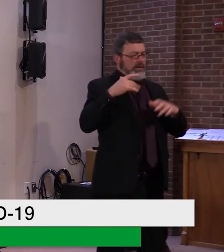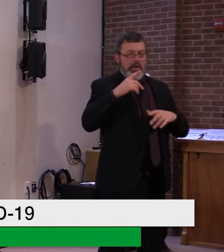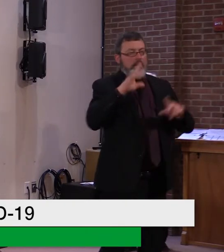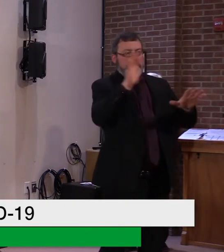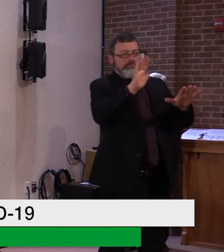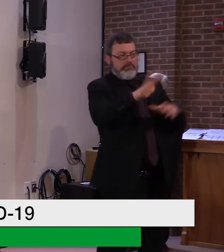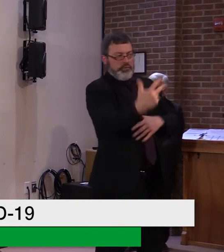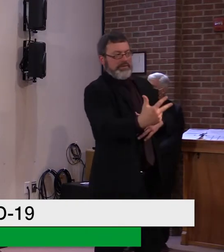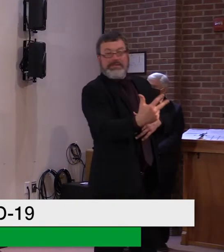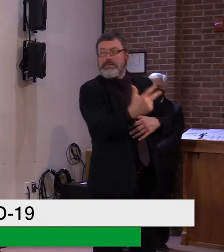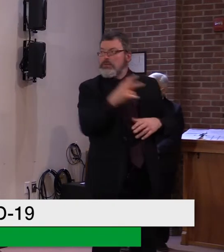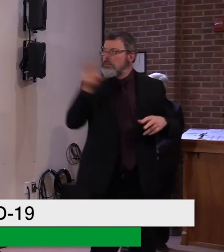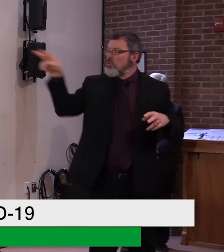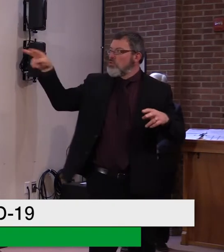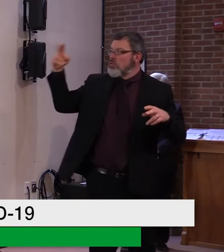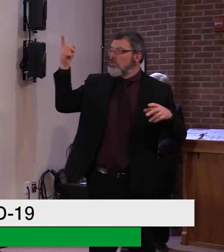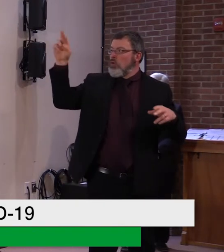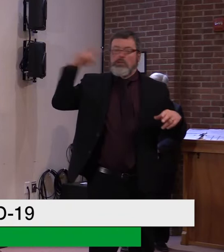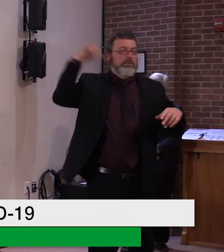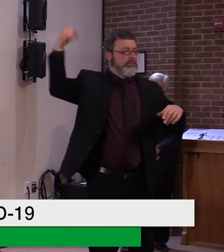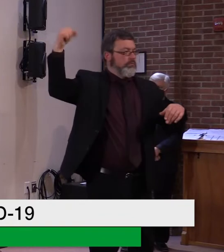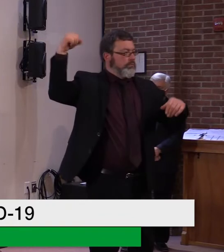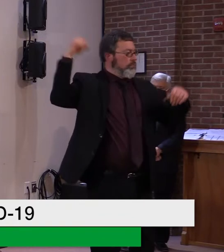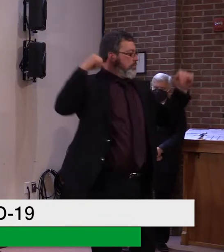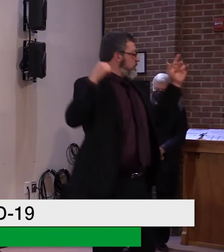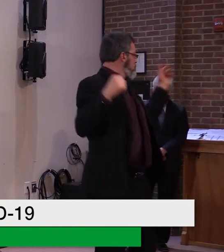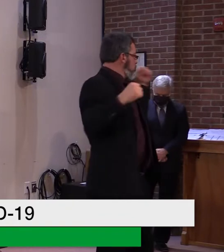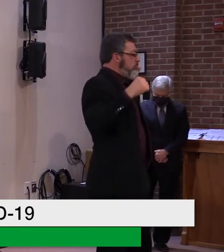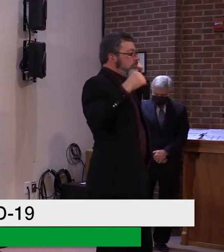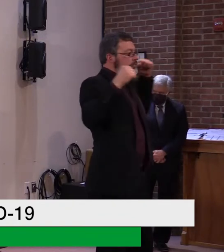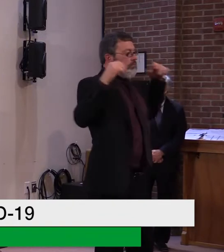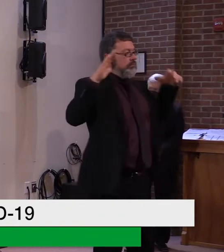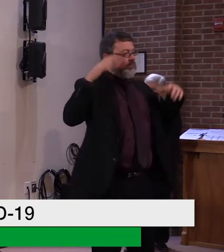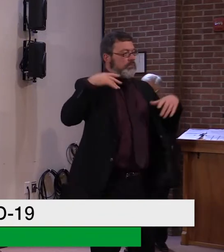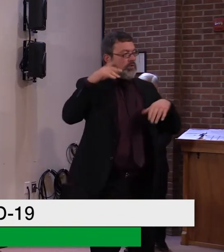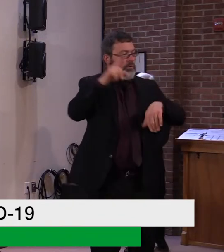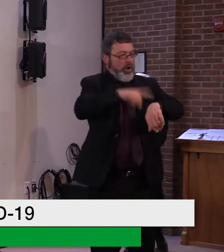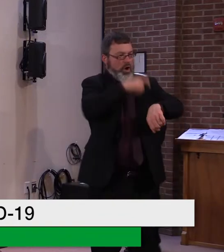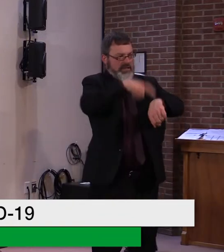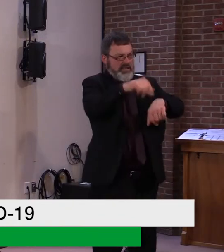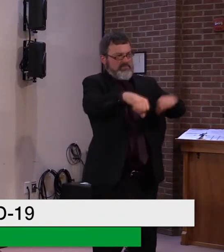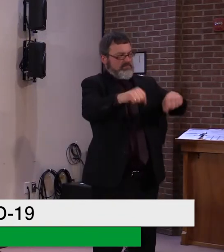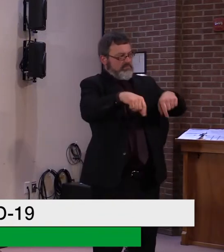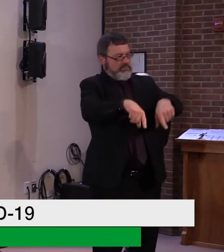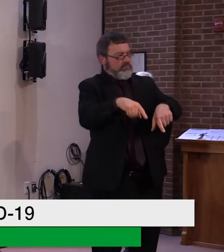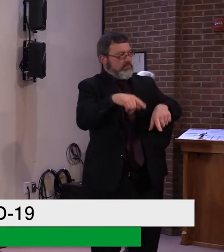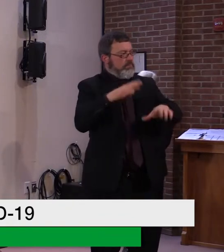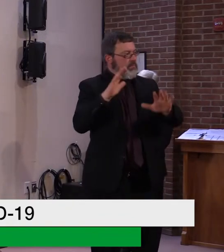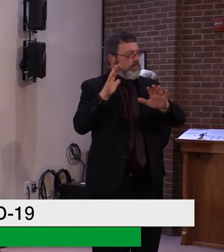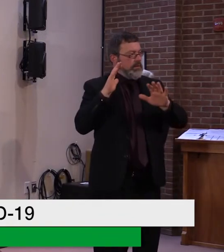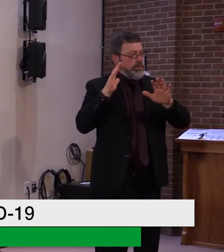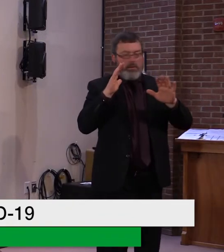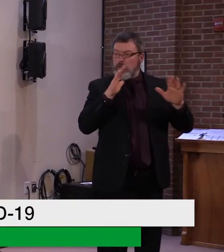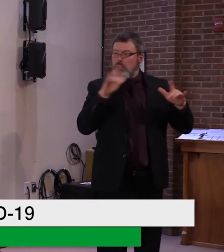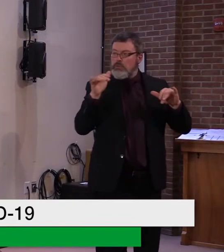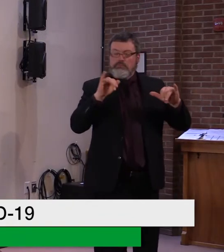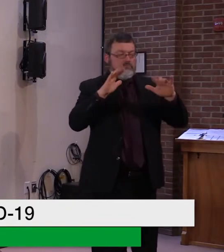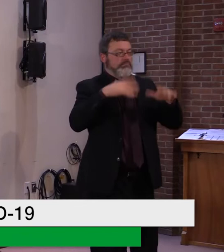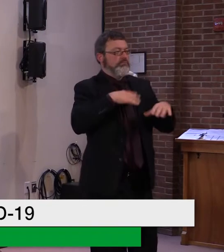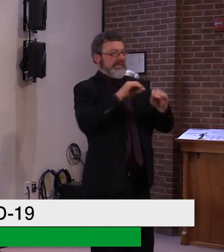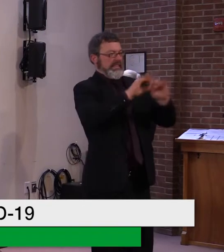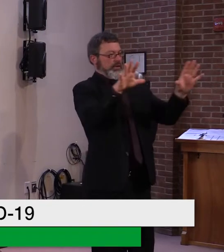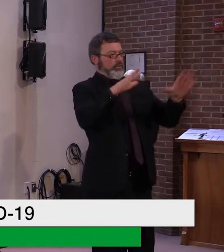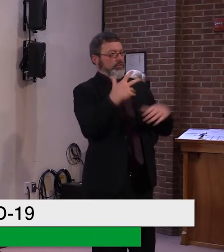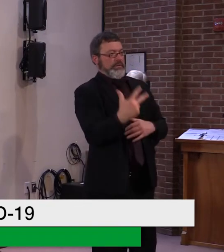the voluntary care facilities maybe you did dr levine i didn't say oh yeah sorry i just spoke you said including long-term disabilities